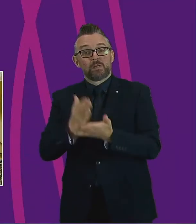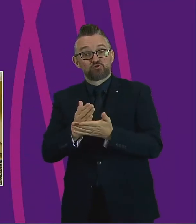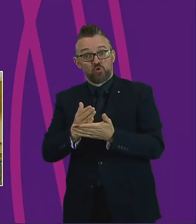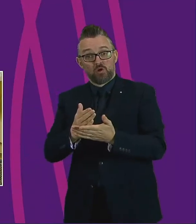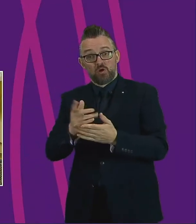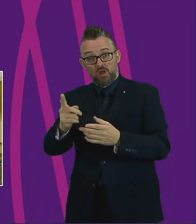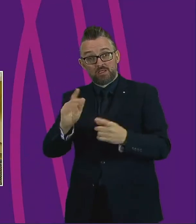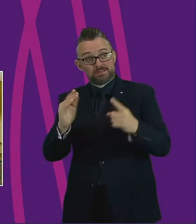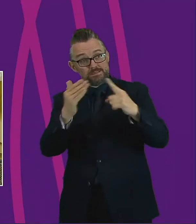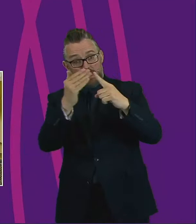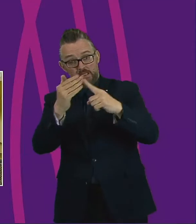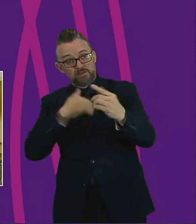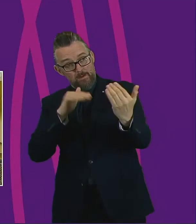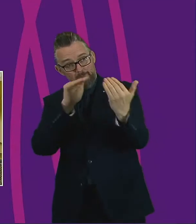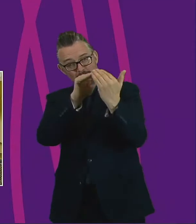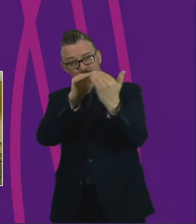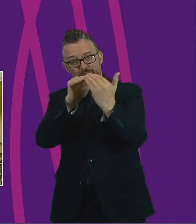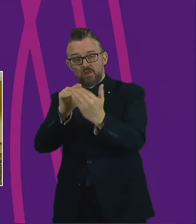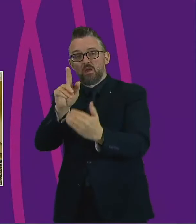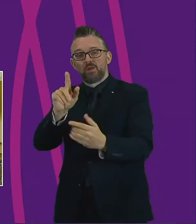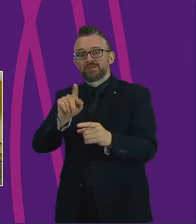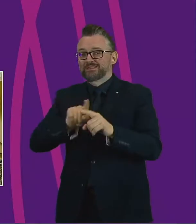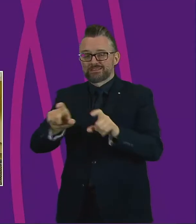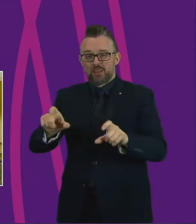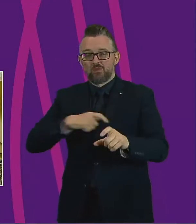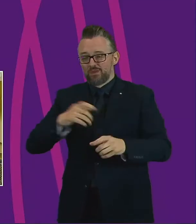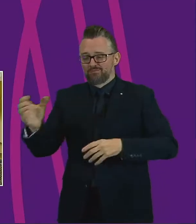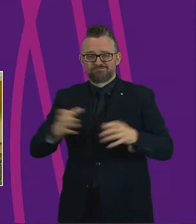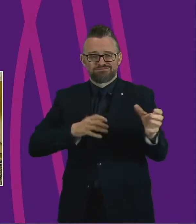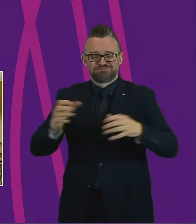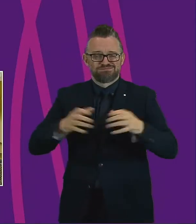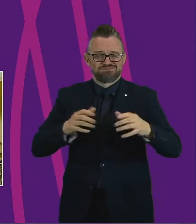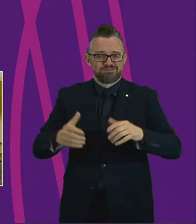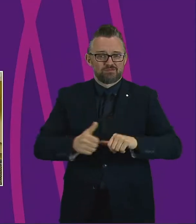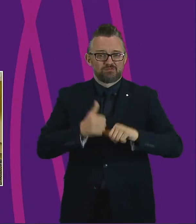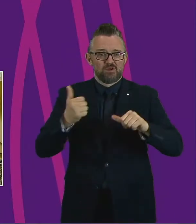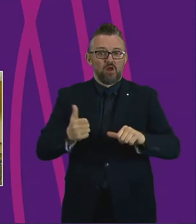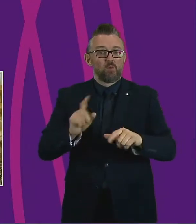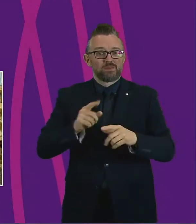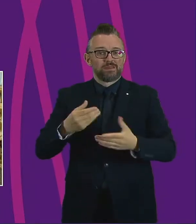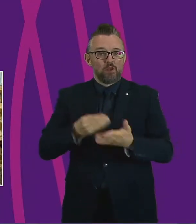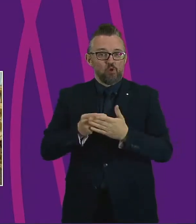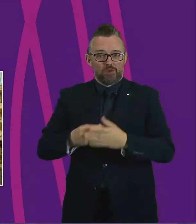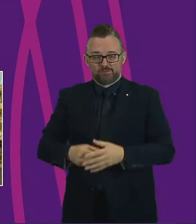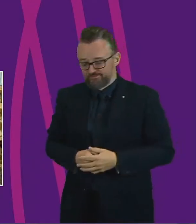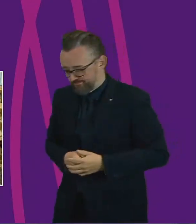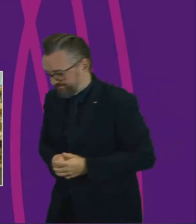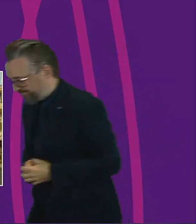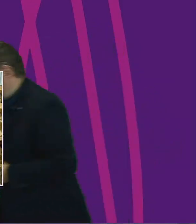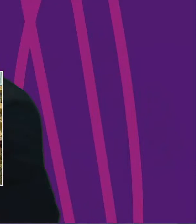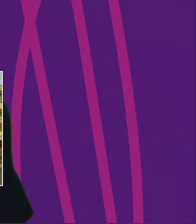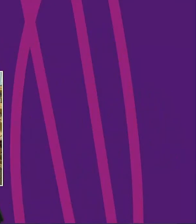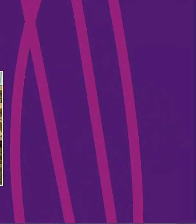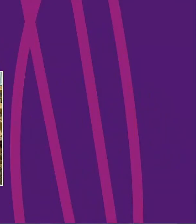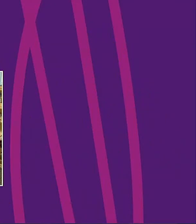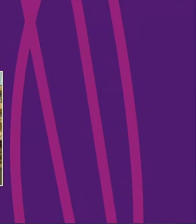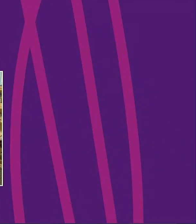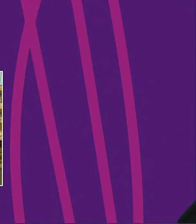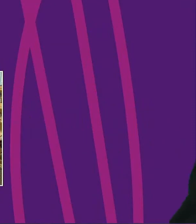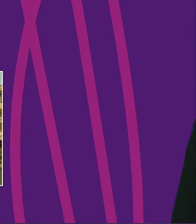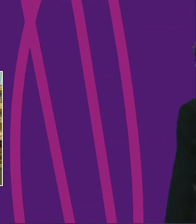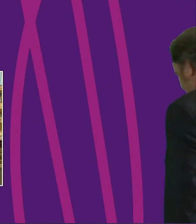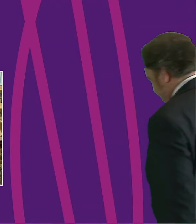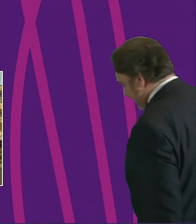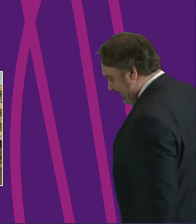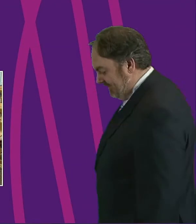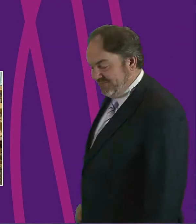our environmental targets, but that we are reaping the full economic benefit of that along the way. Patrick Harvey. Thank you,